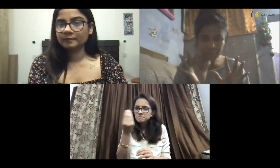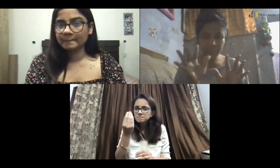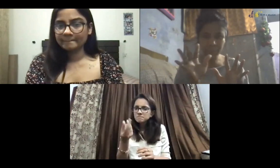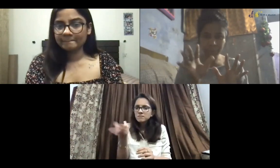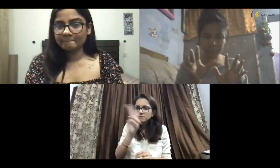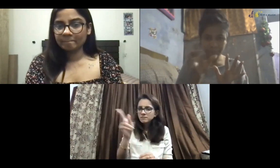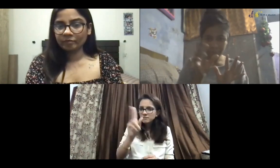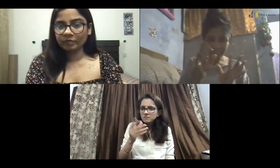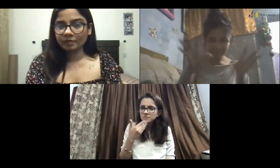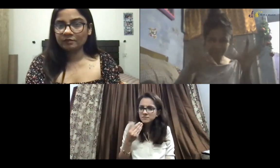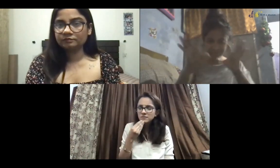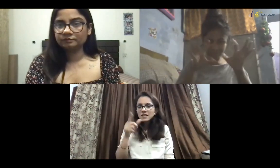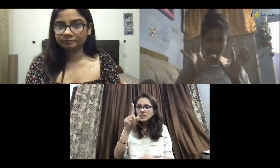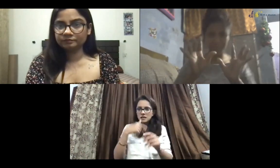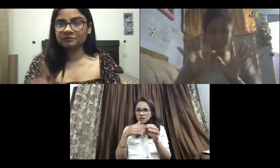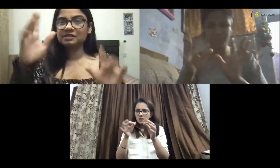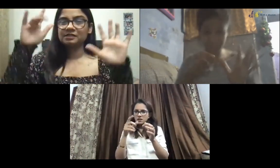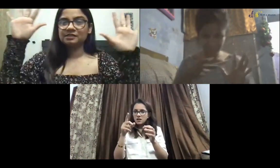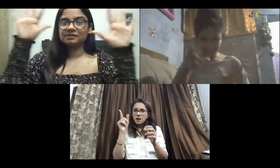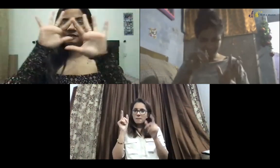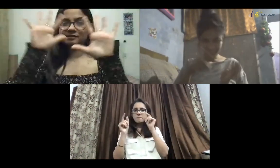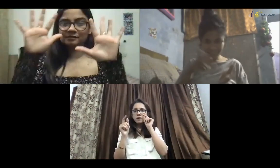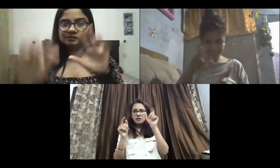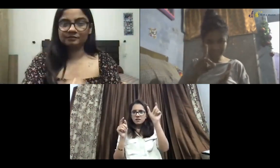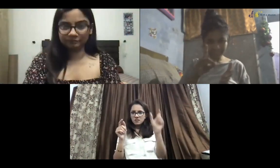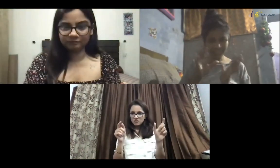sorry, can you explain once again?